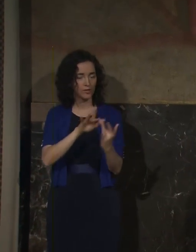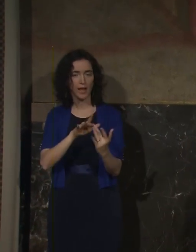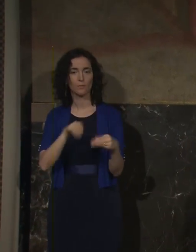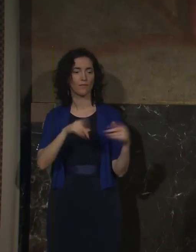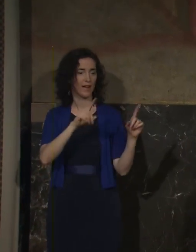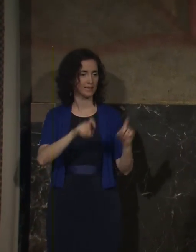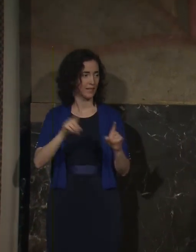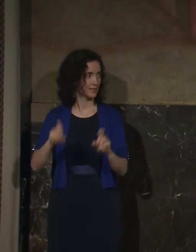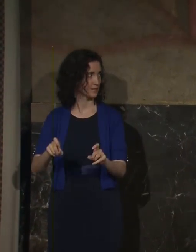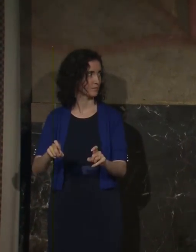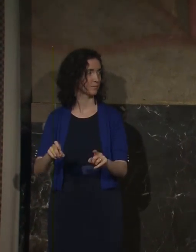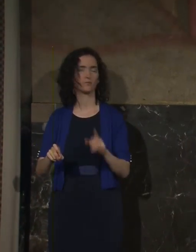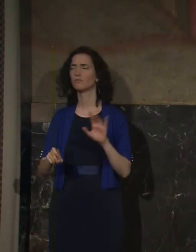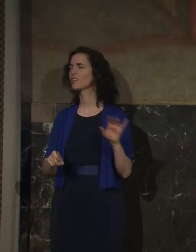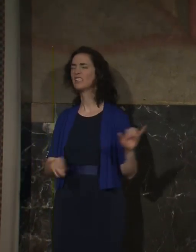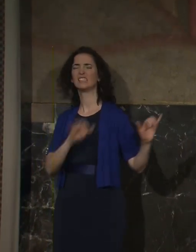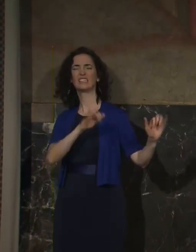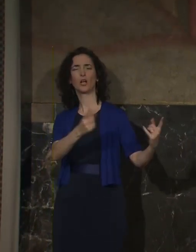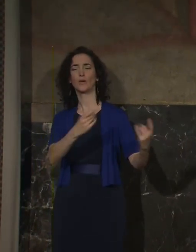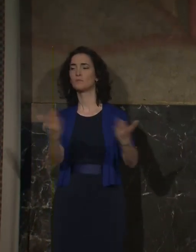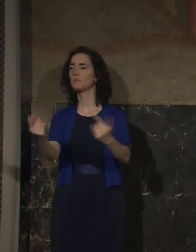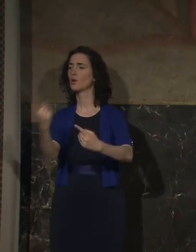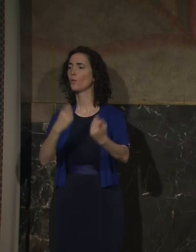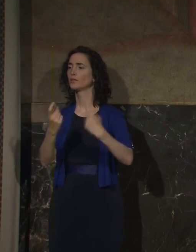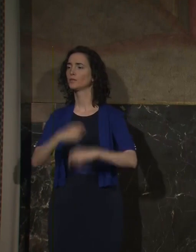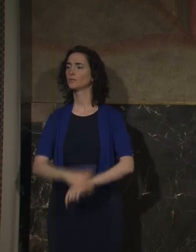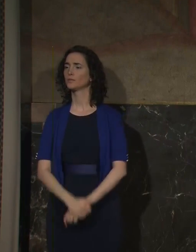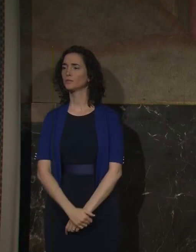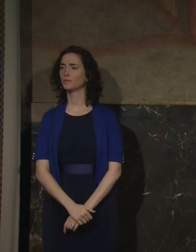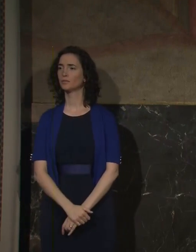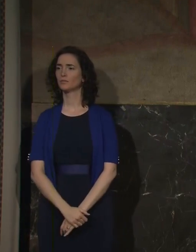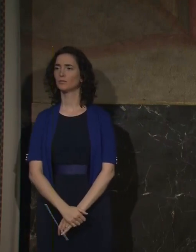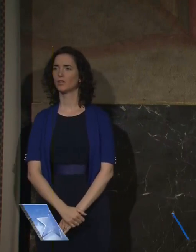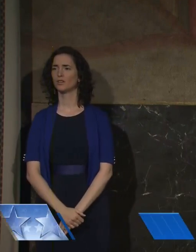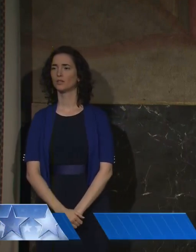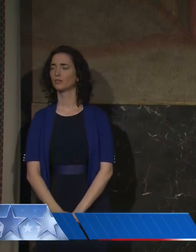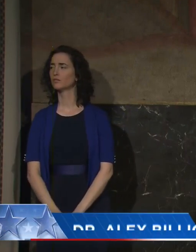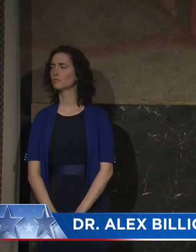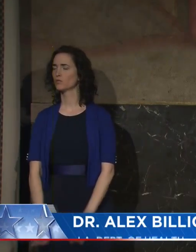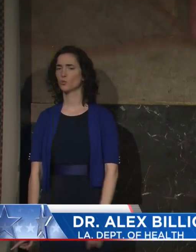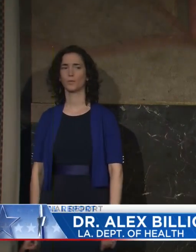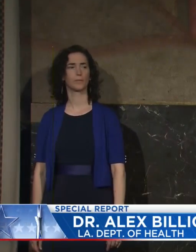Thank you all. So I'm happy to take questions. Sam.